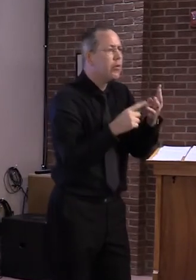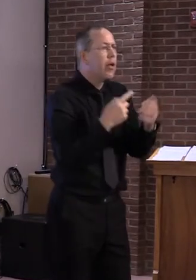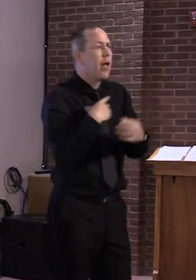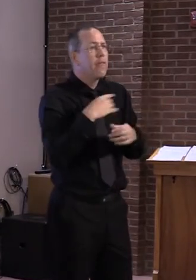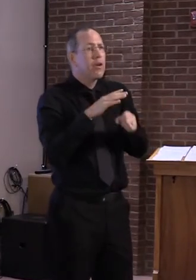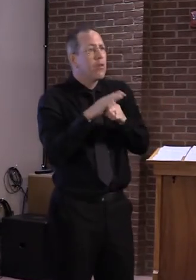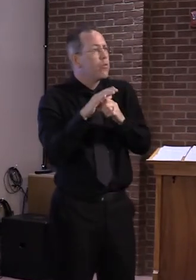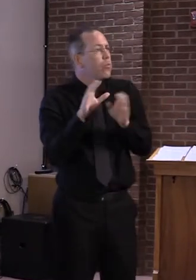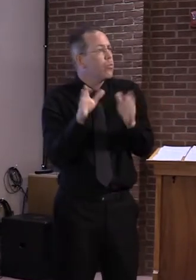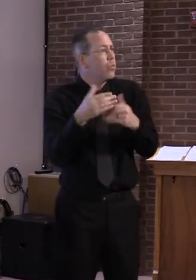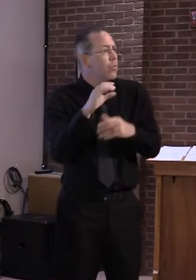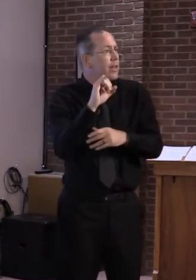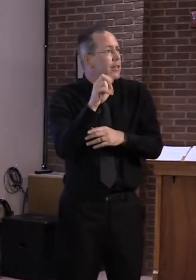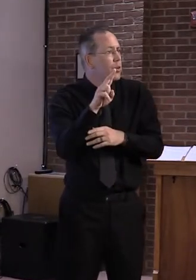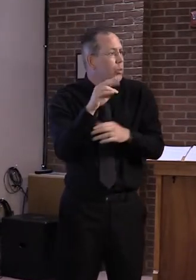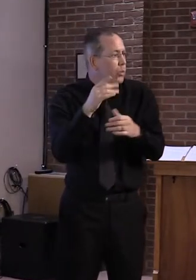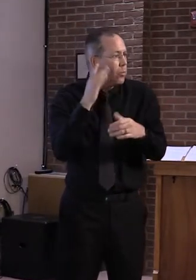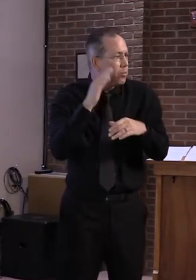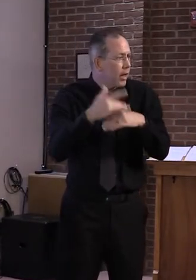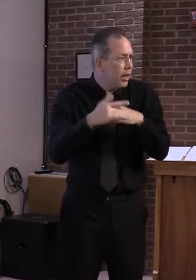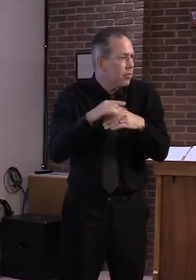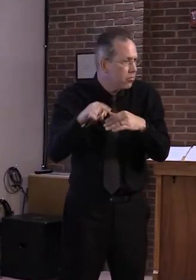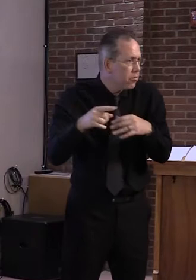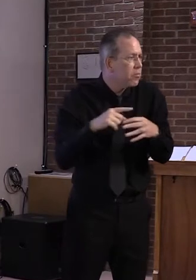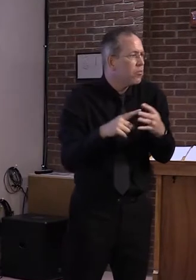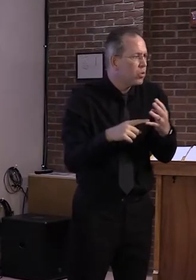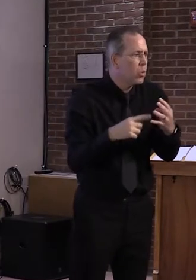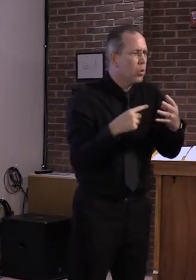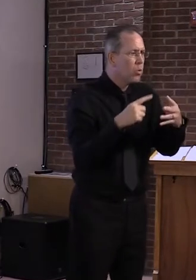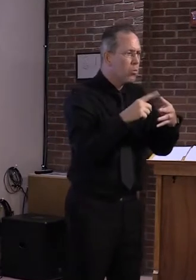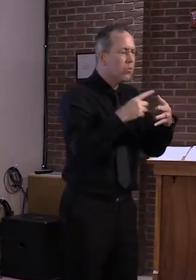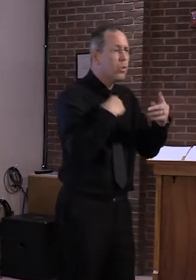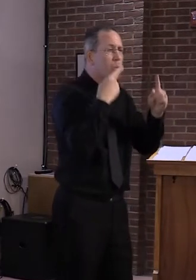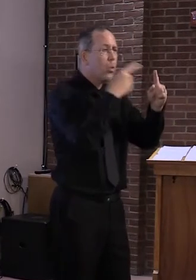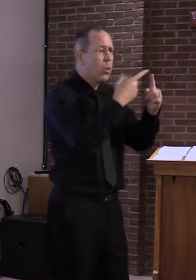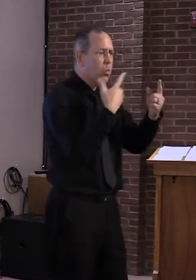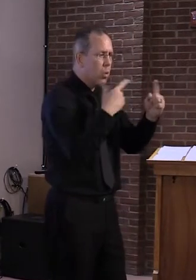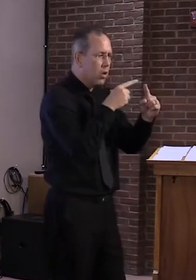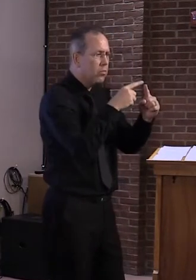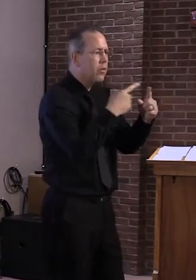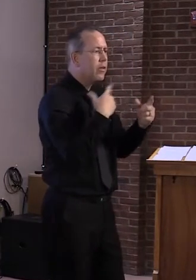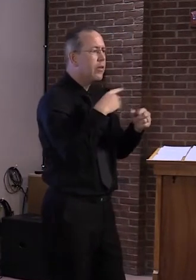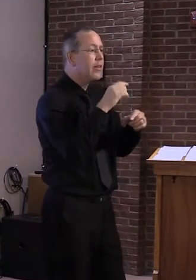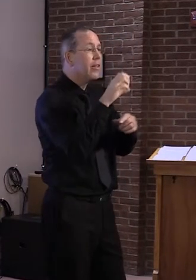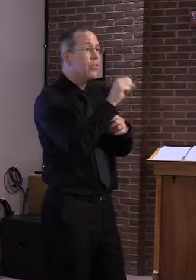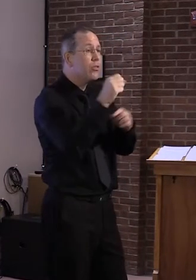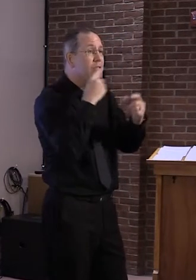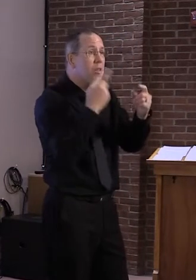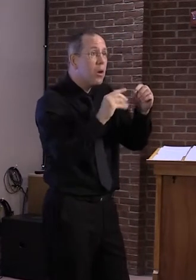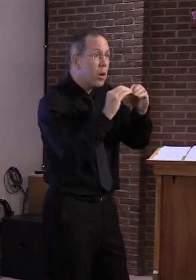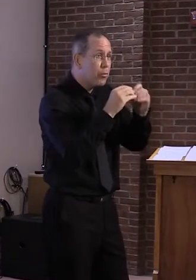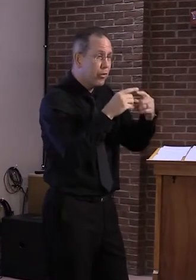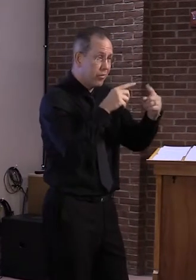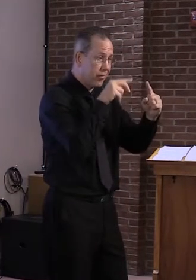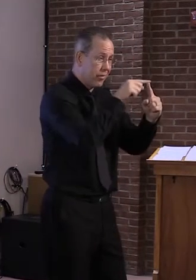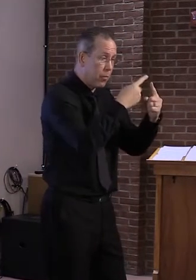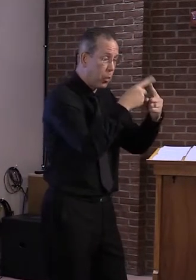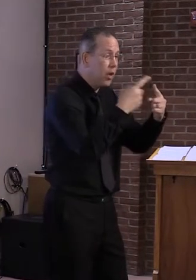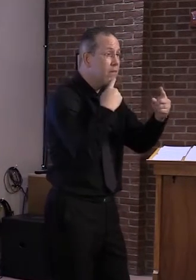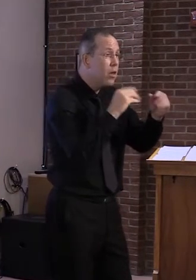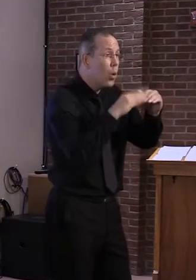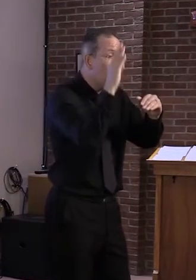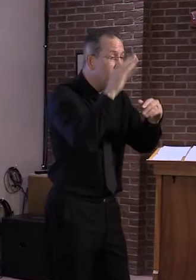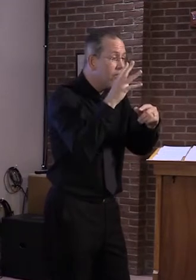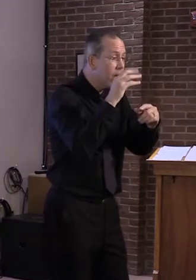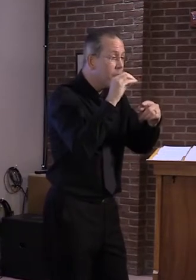between 0.5 and 1.5%, and today sits at just 0.63%, all well